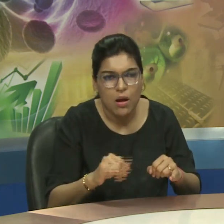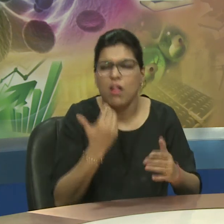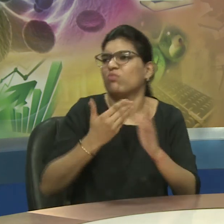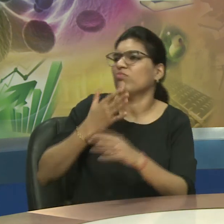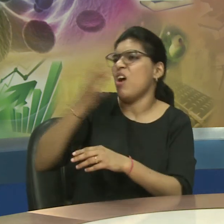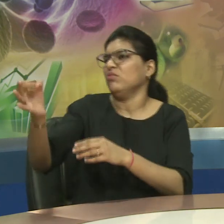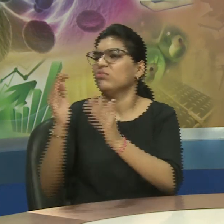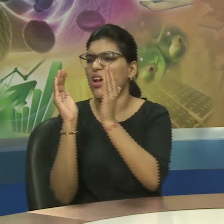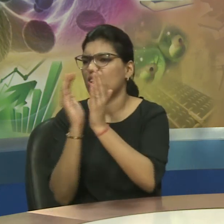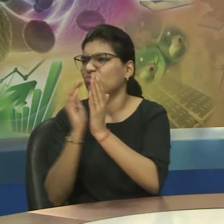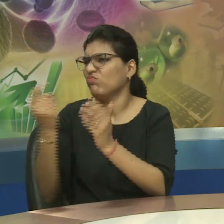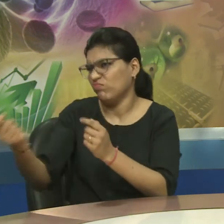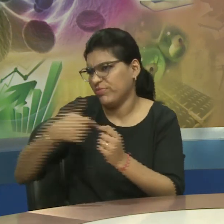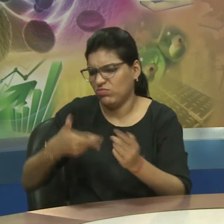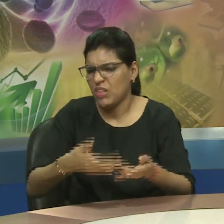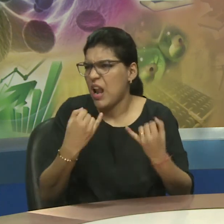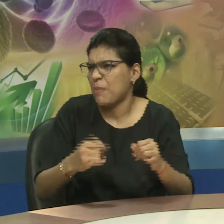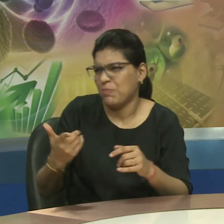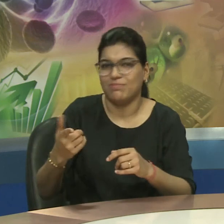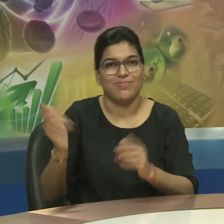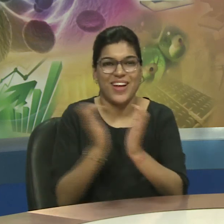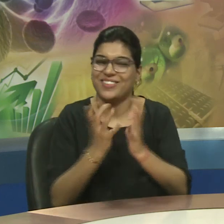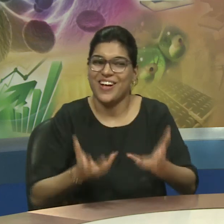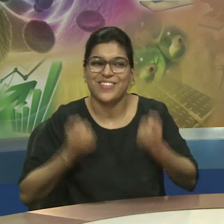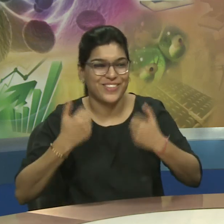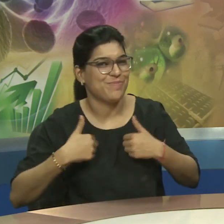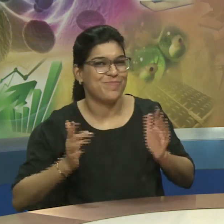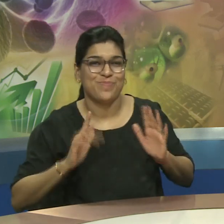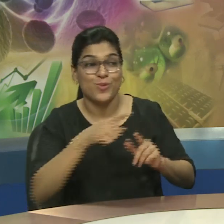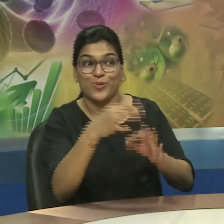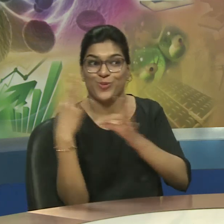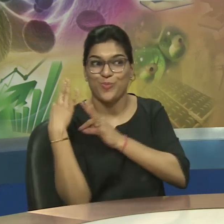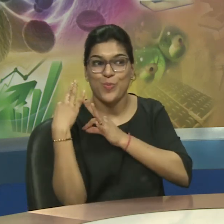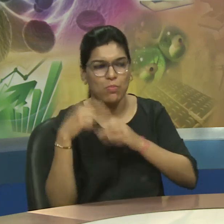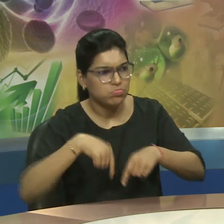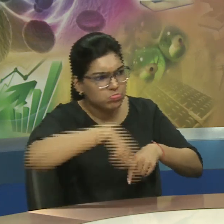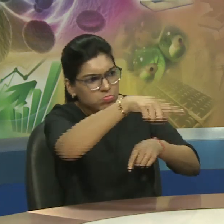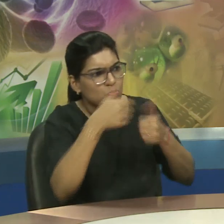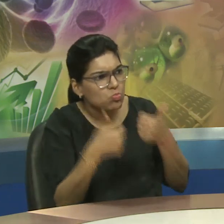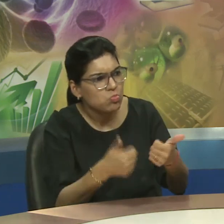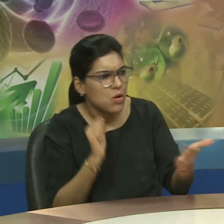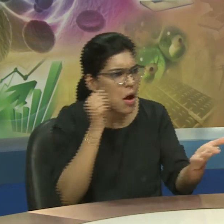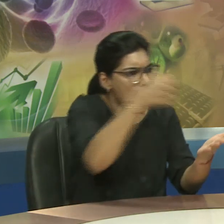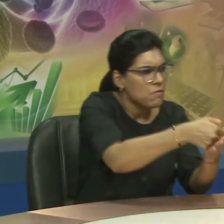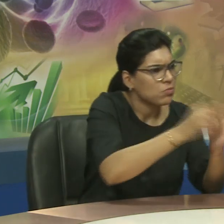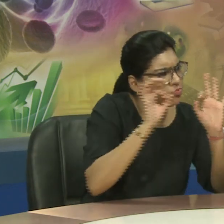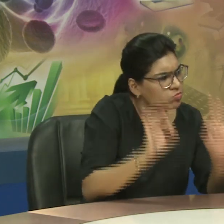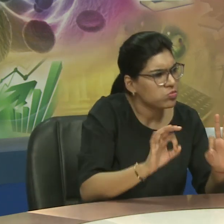the loss because the proximate cause of loss was delay in unloading and not any accident